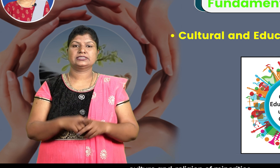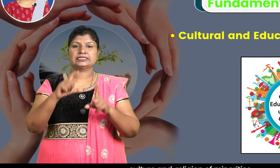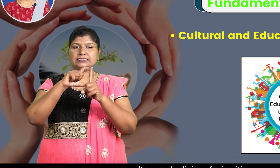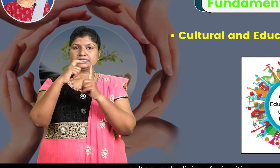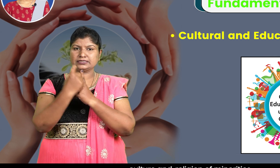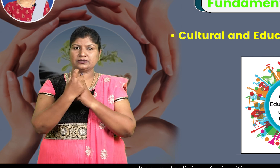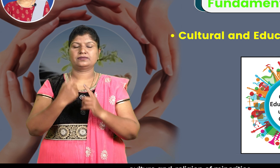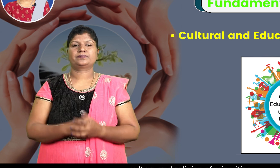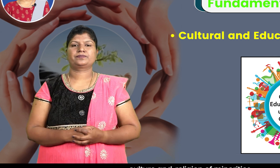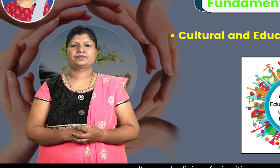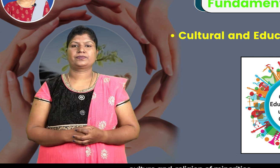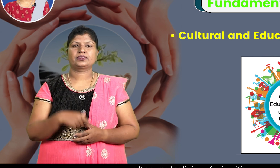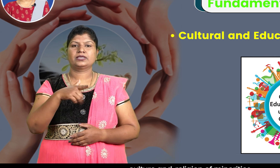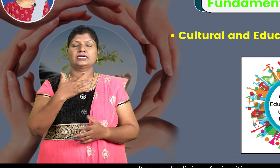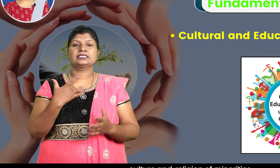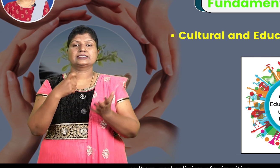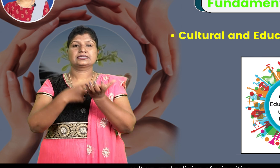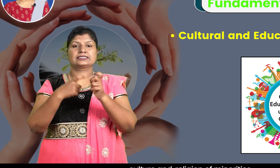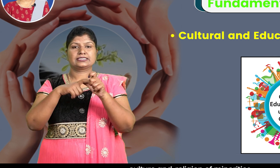culture and religion of